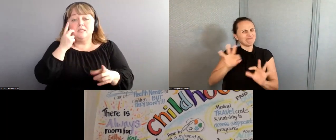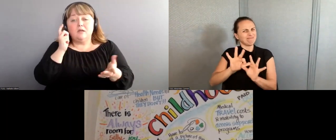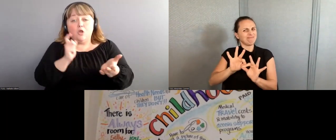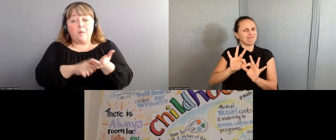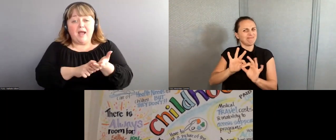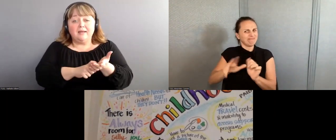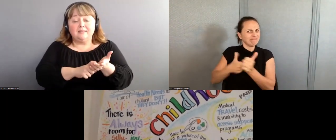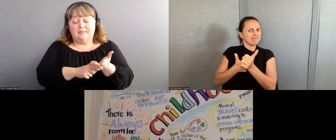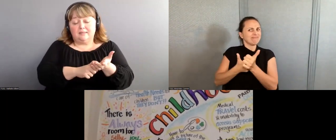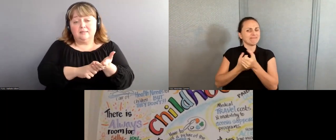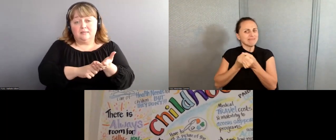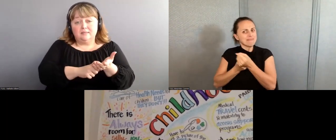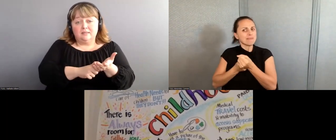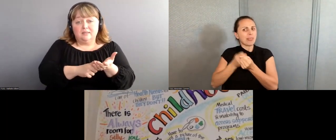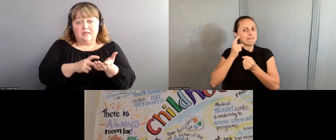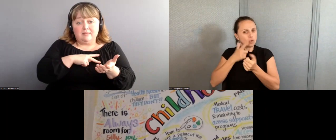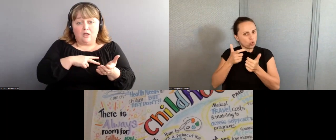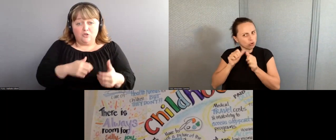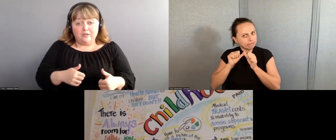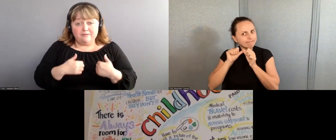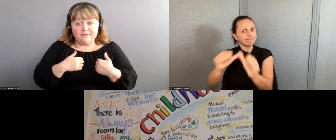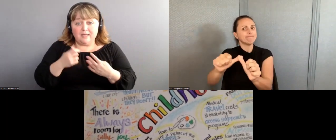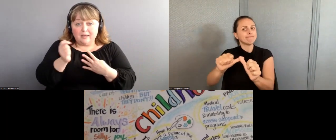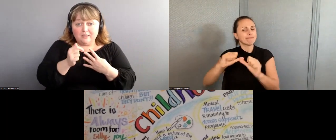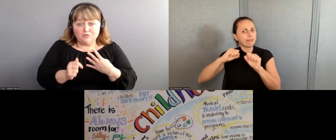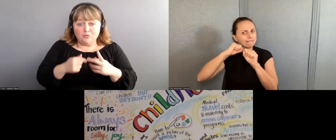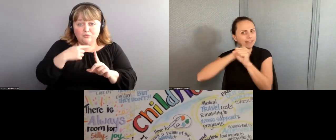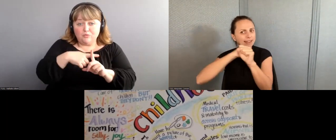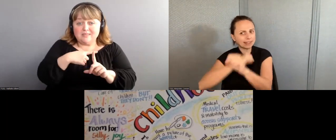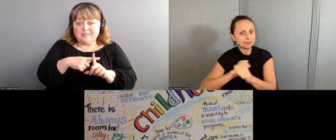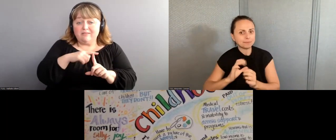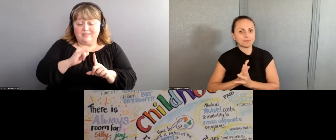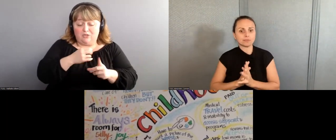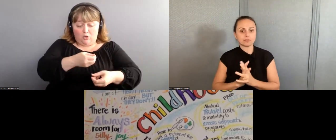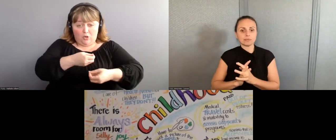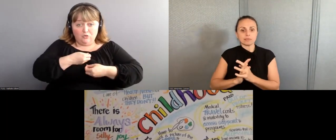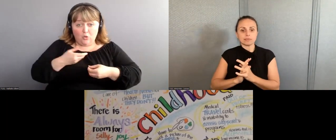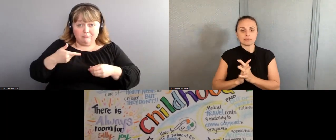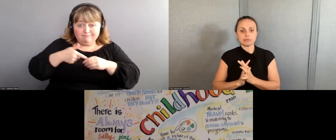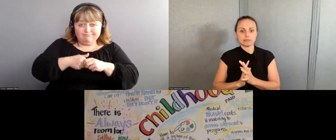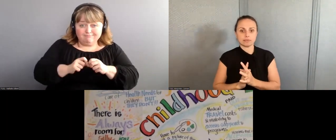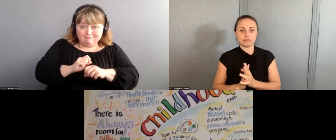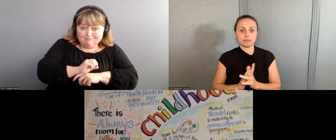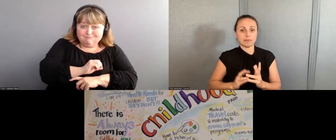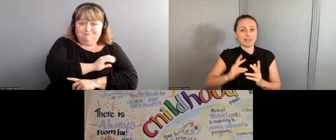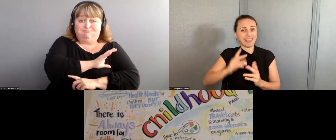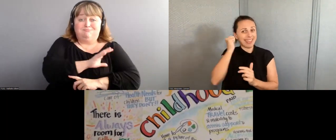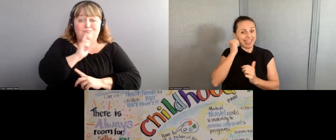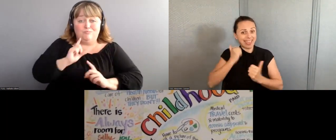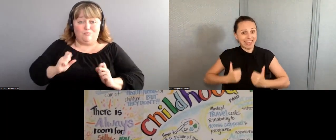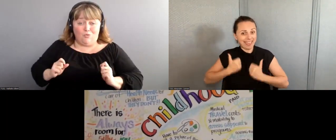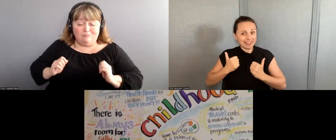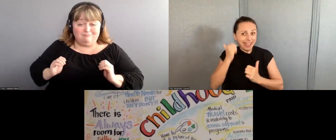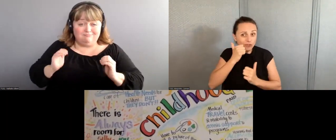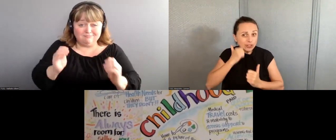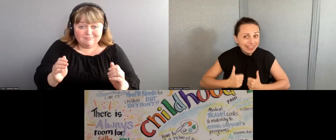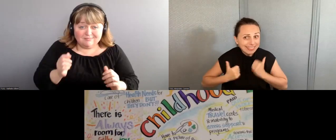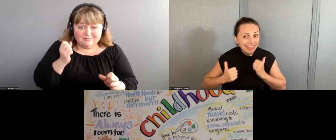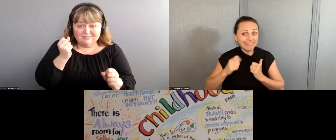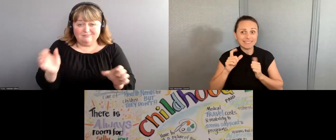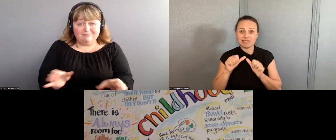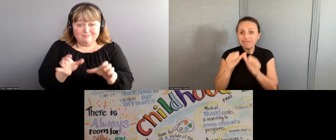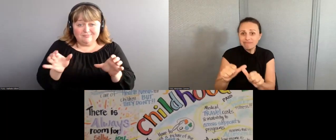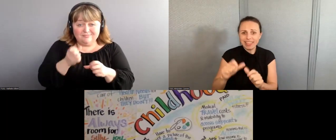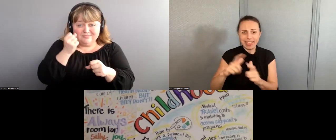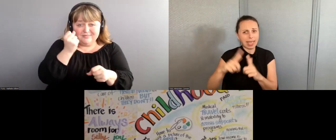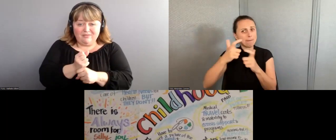that sustains the kinds of efforts that we need to be making just in the everyday life and in this